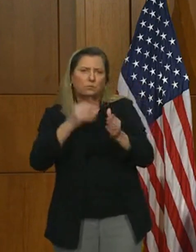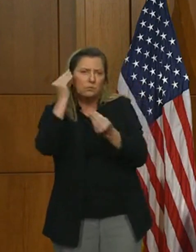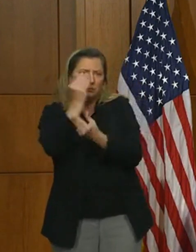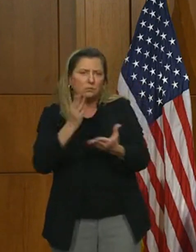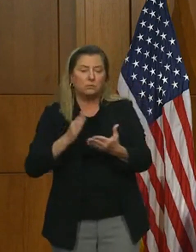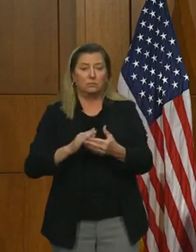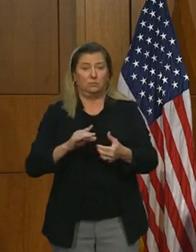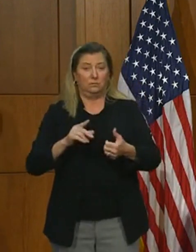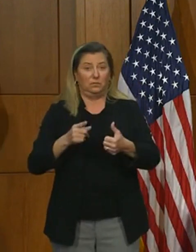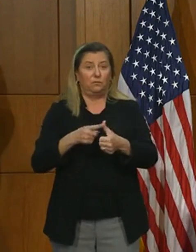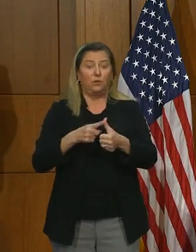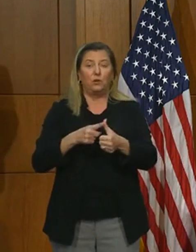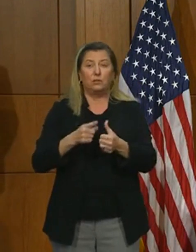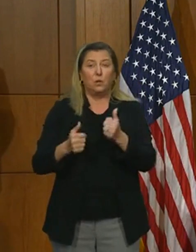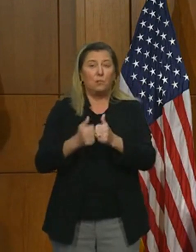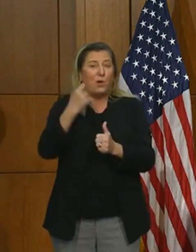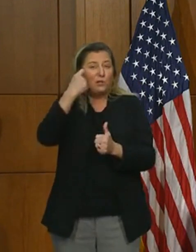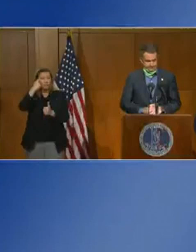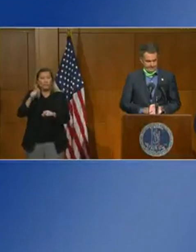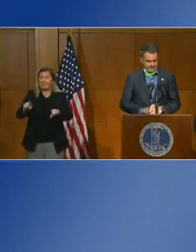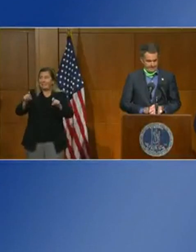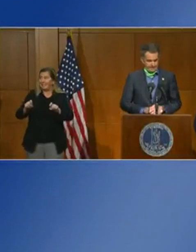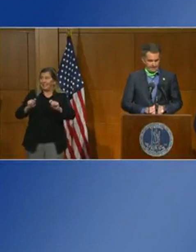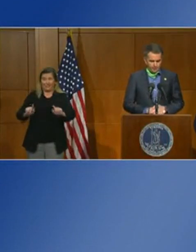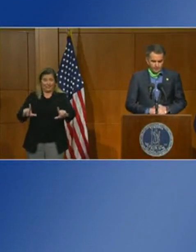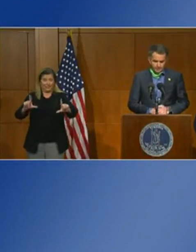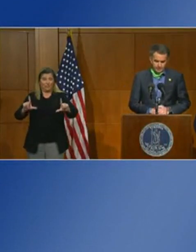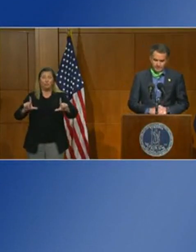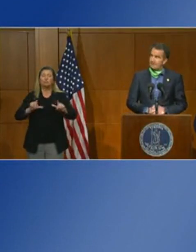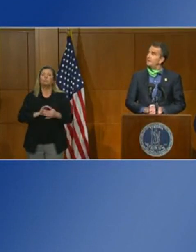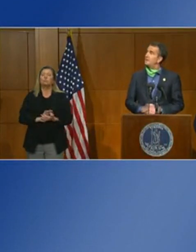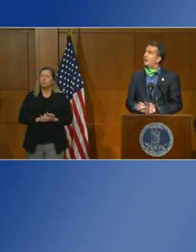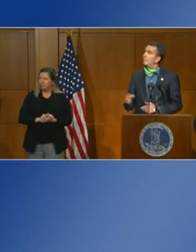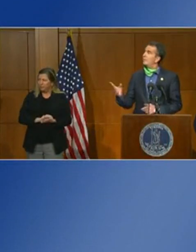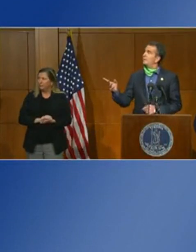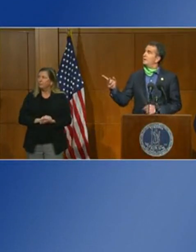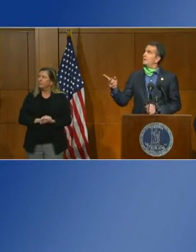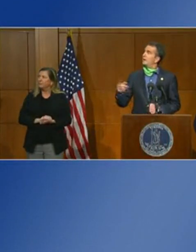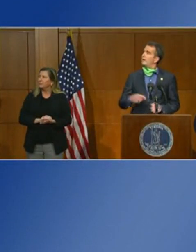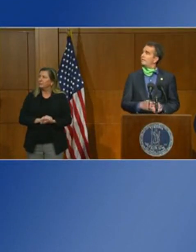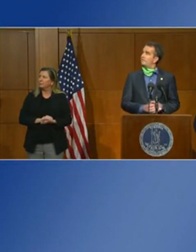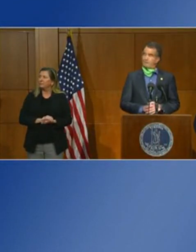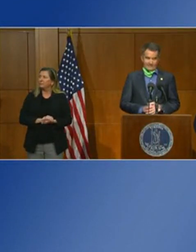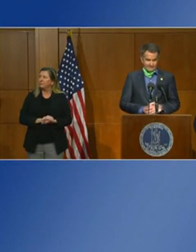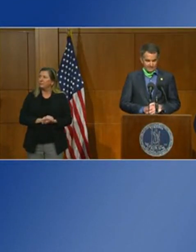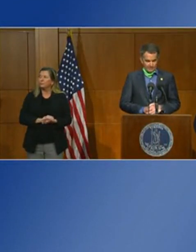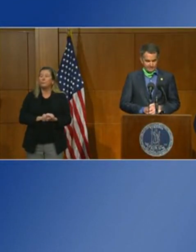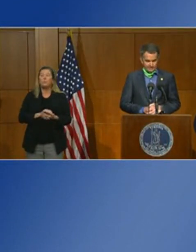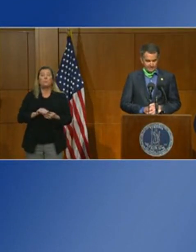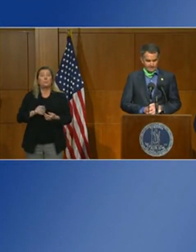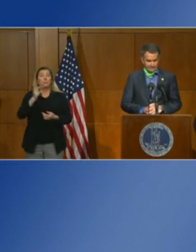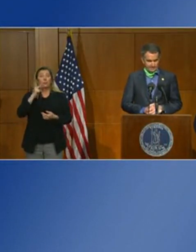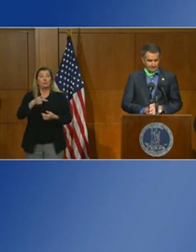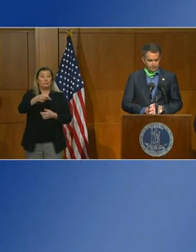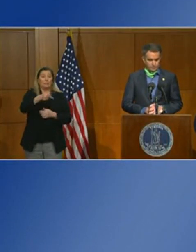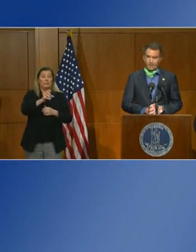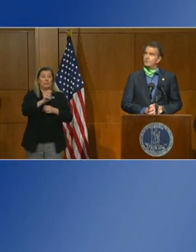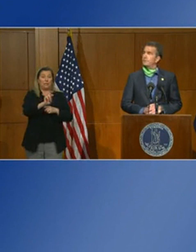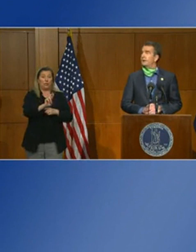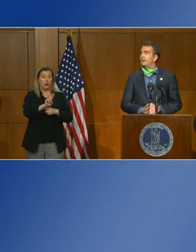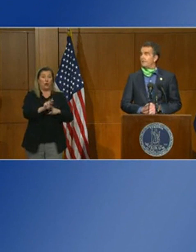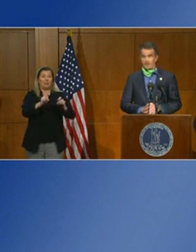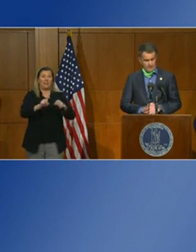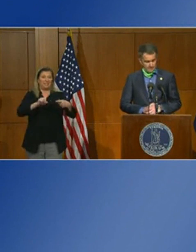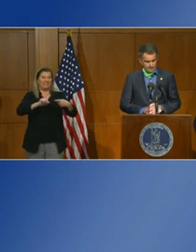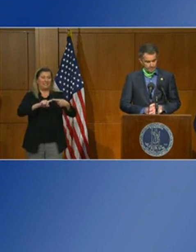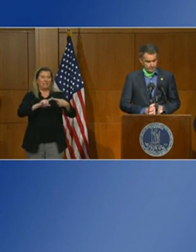most up-to-date testing slide. Here you can see the number of PCR tests done through